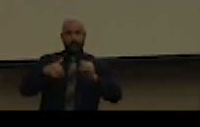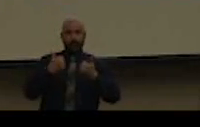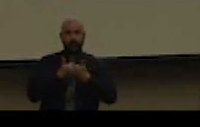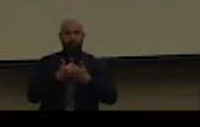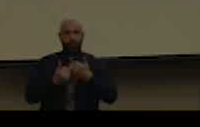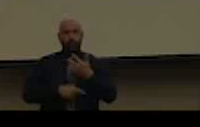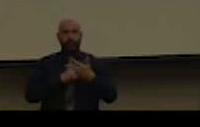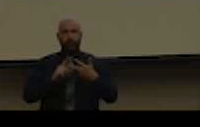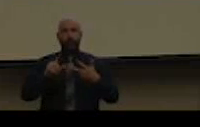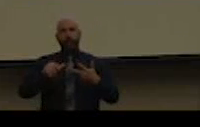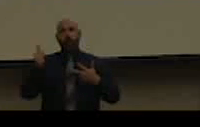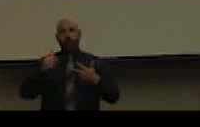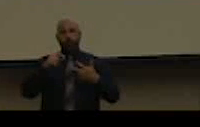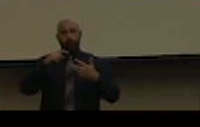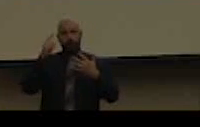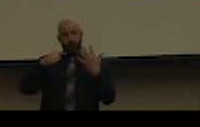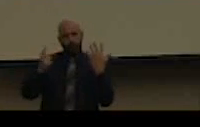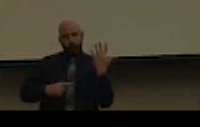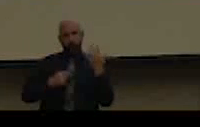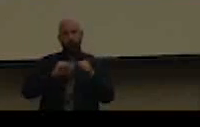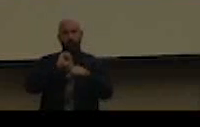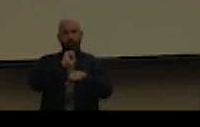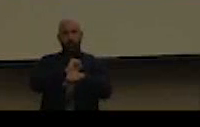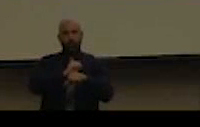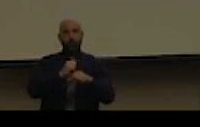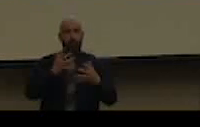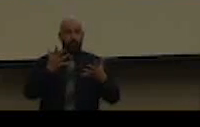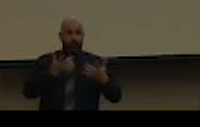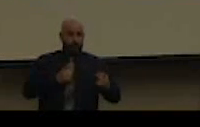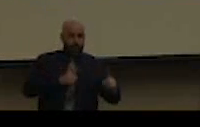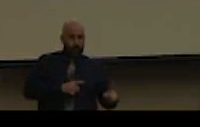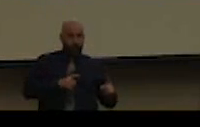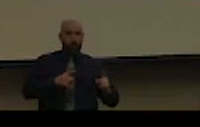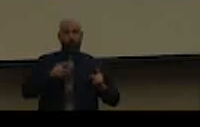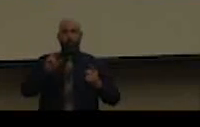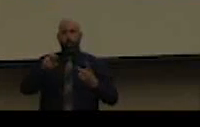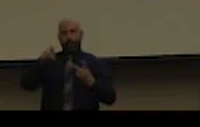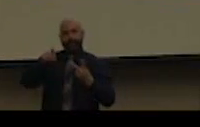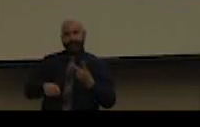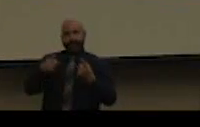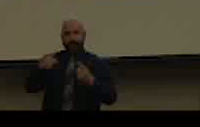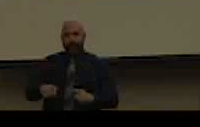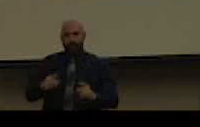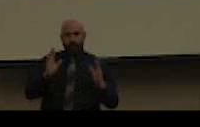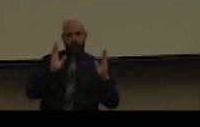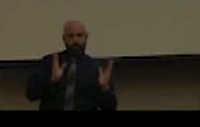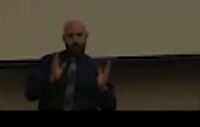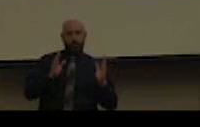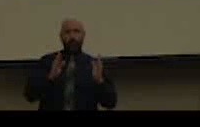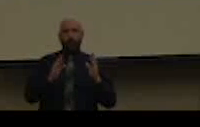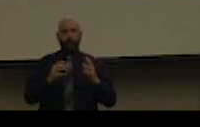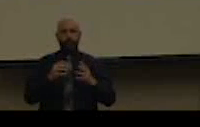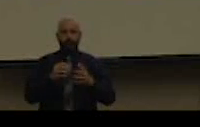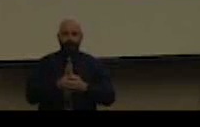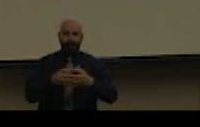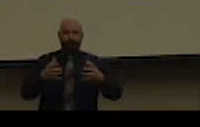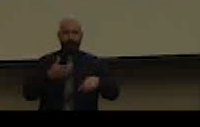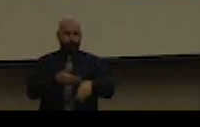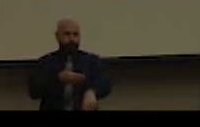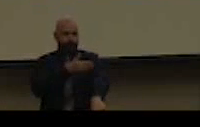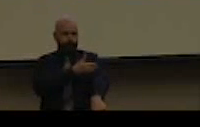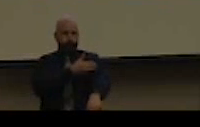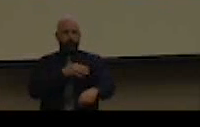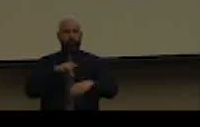of work that both have happened and or need to happen in order to build a more robust system of early childhood all across the